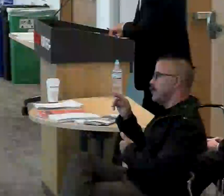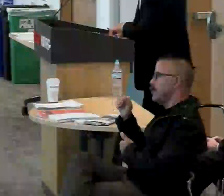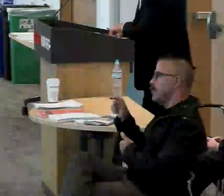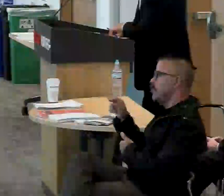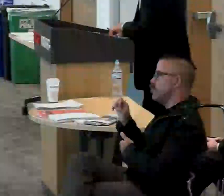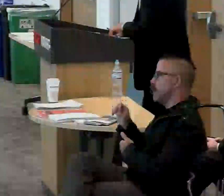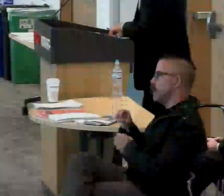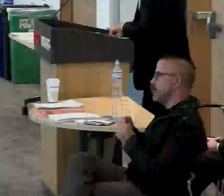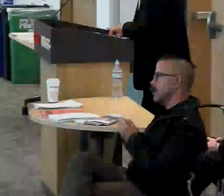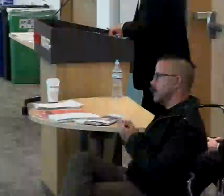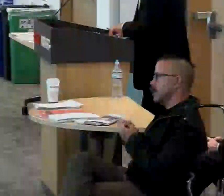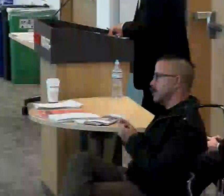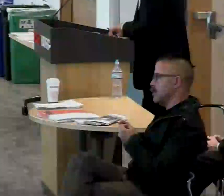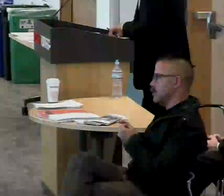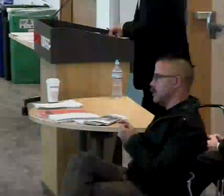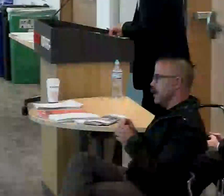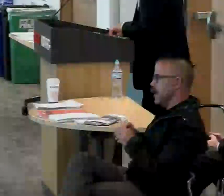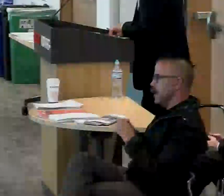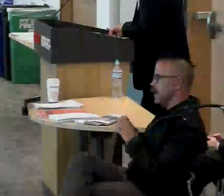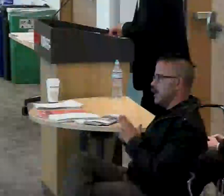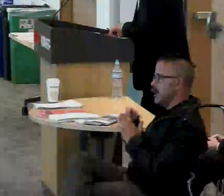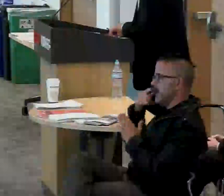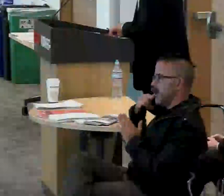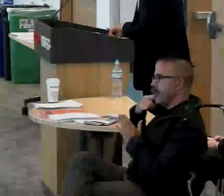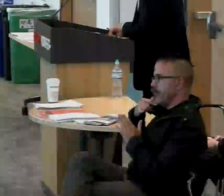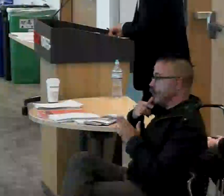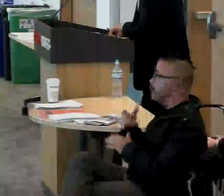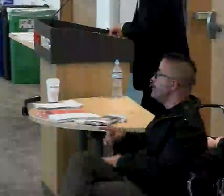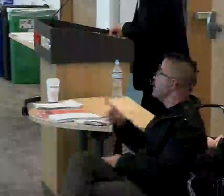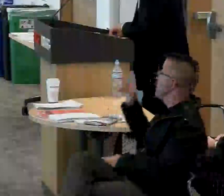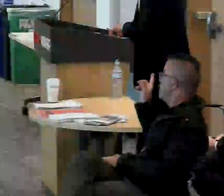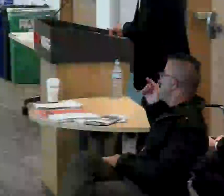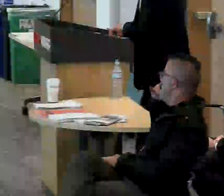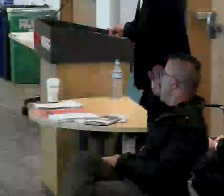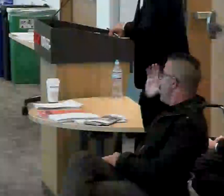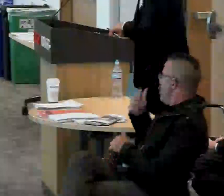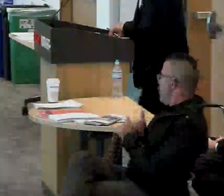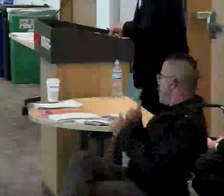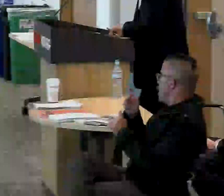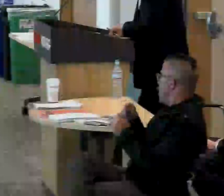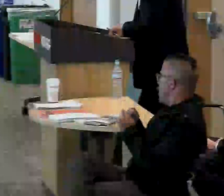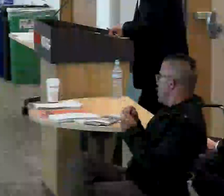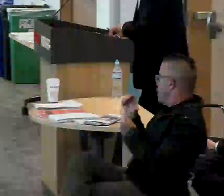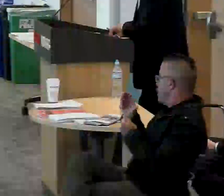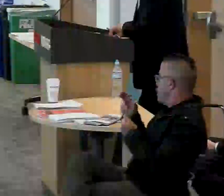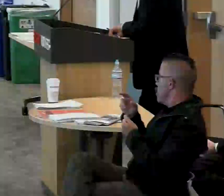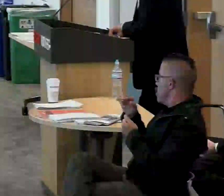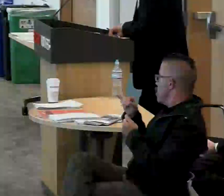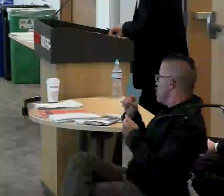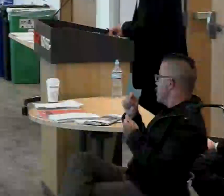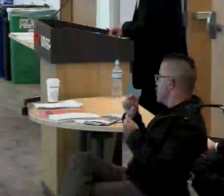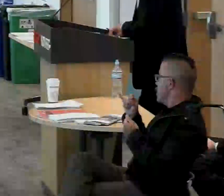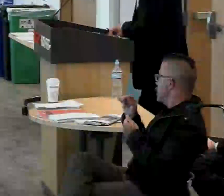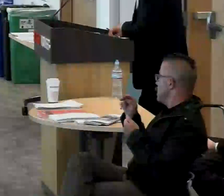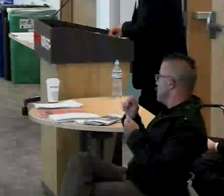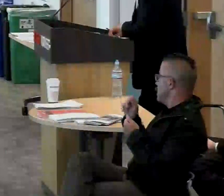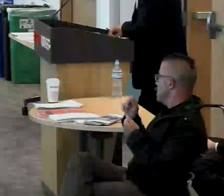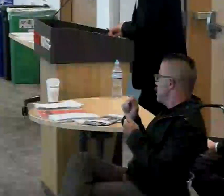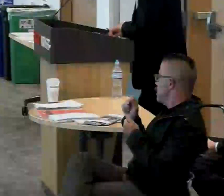state. Yeah, well, I'll definitely follow up with Christina about that. I think, and Tom, correct me if I'm wrong, I think